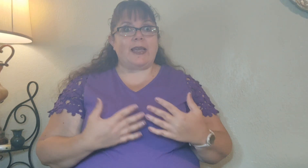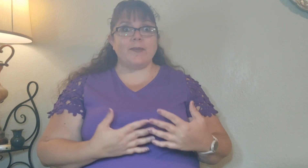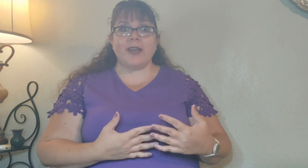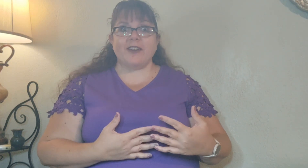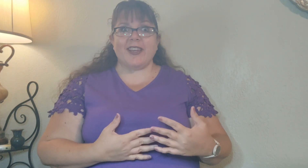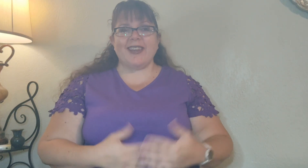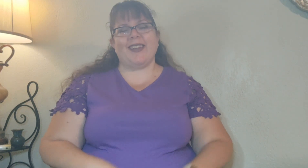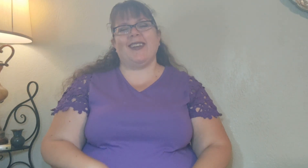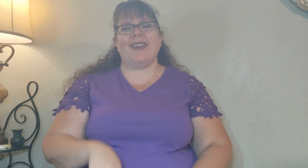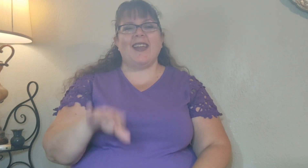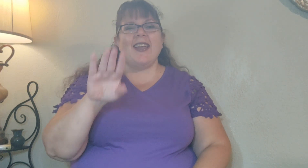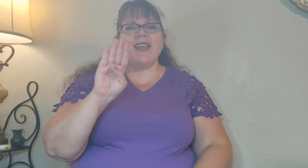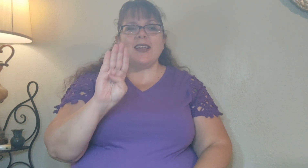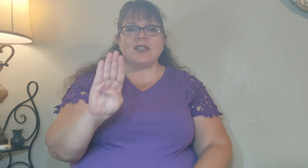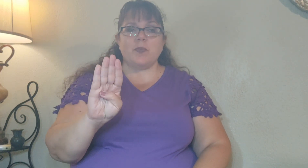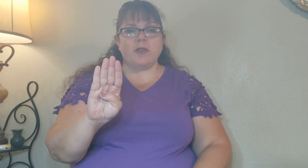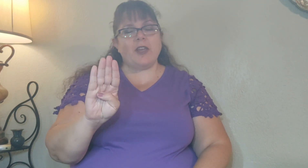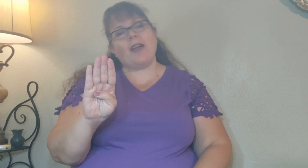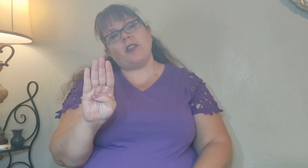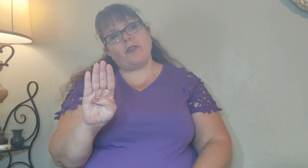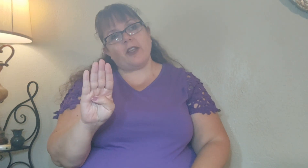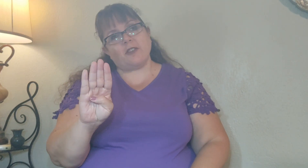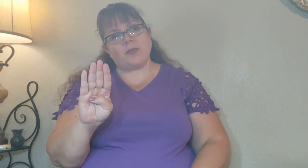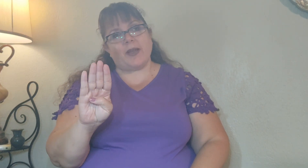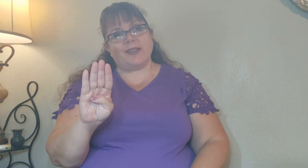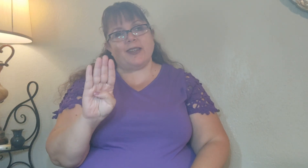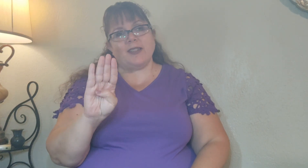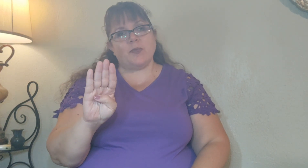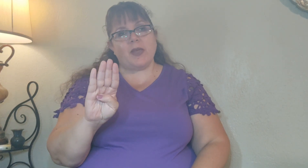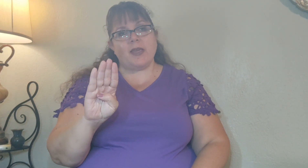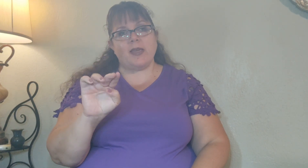getting married, is you have to finger spell it. It's